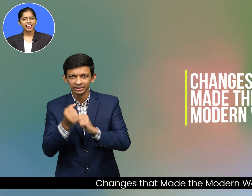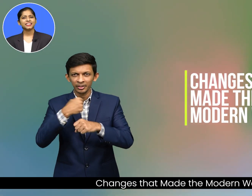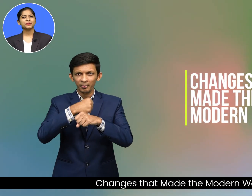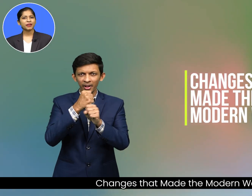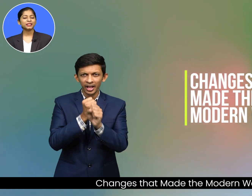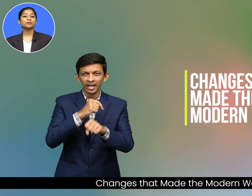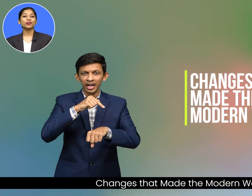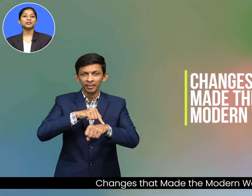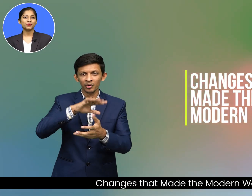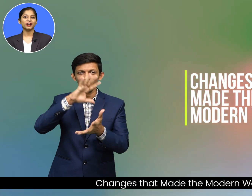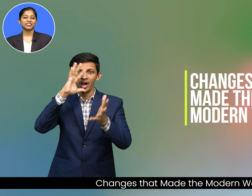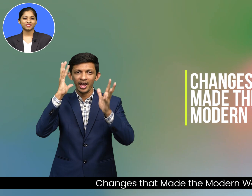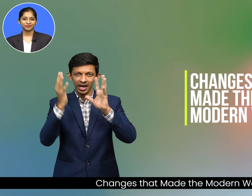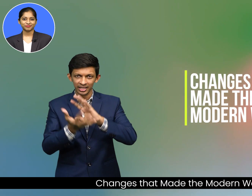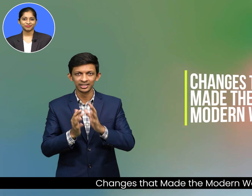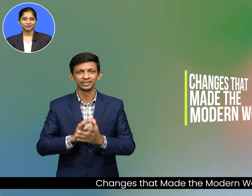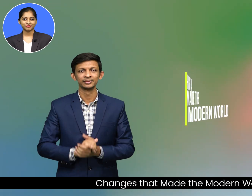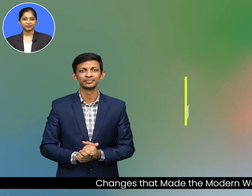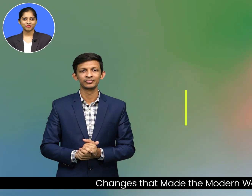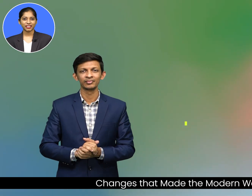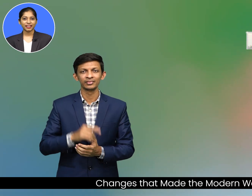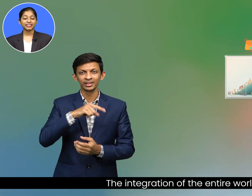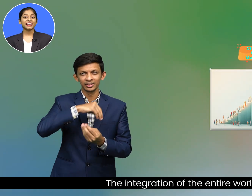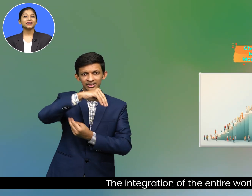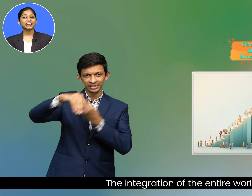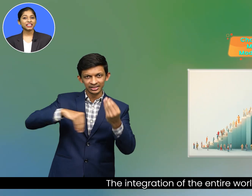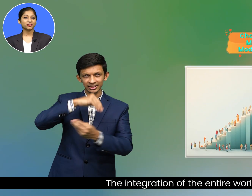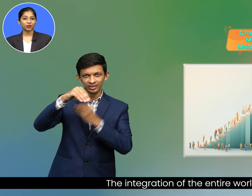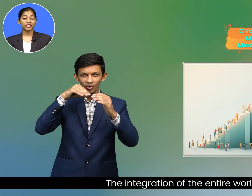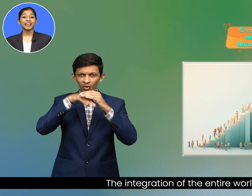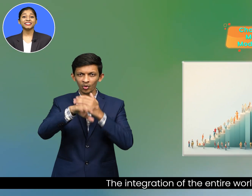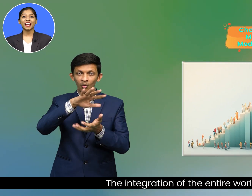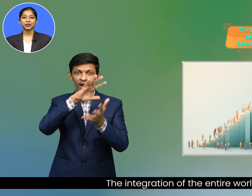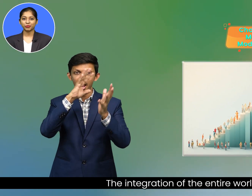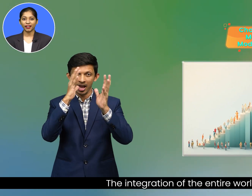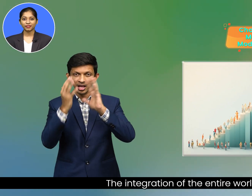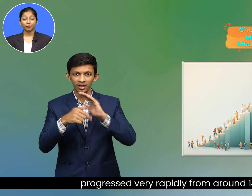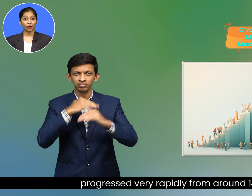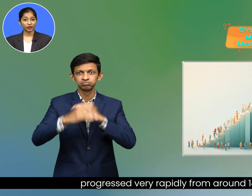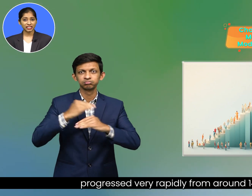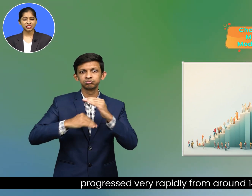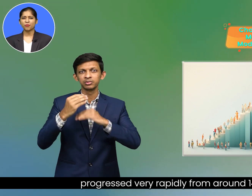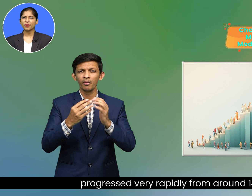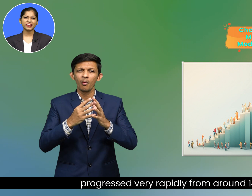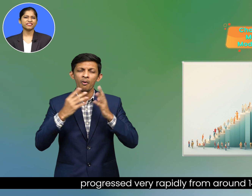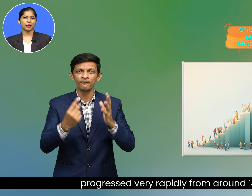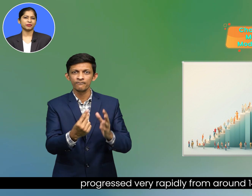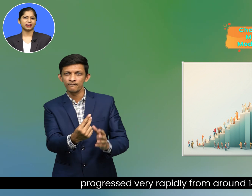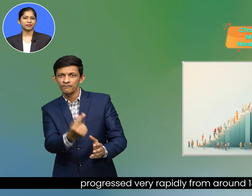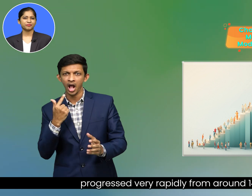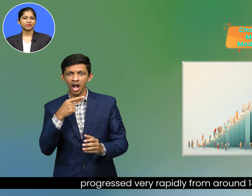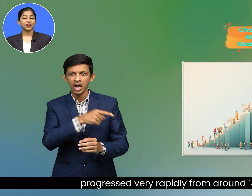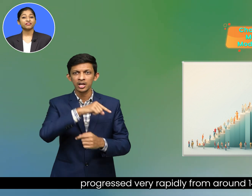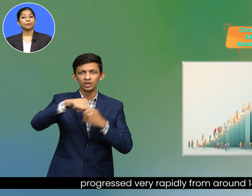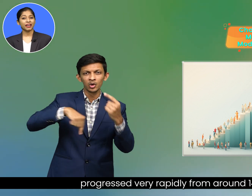Changes that made the modern world. The integration of the entire world progressed very